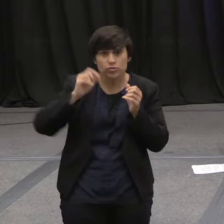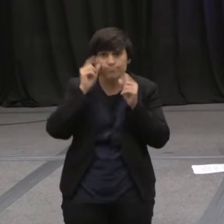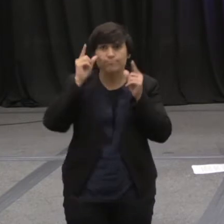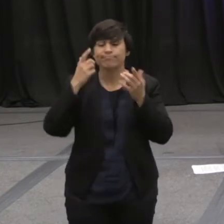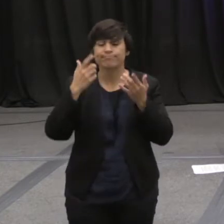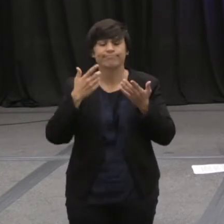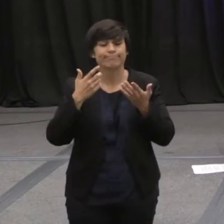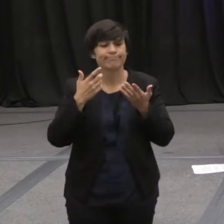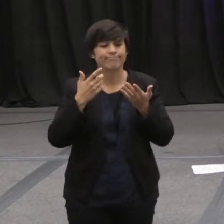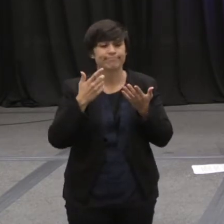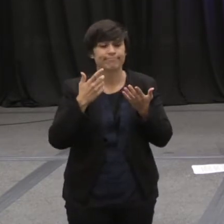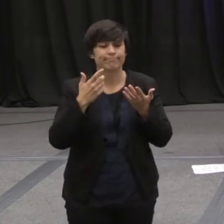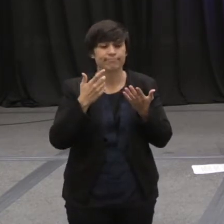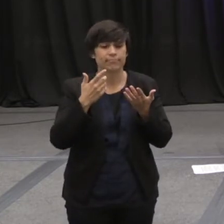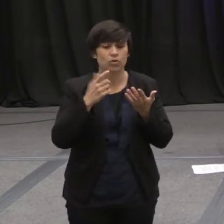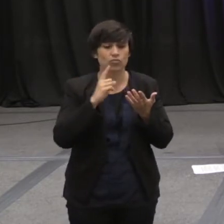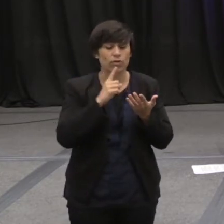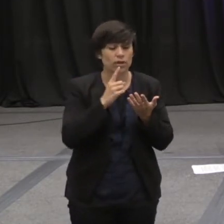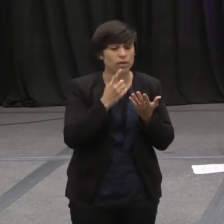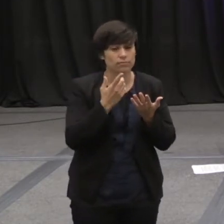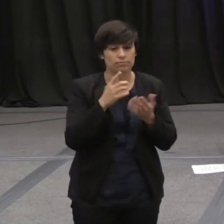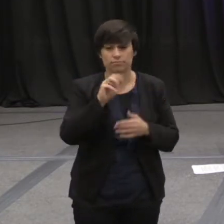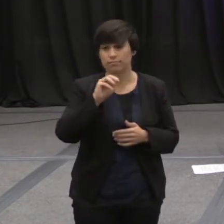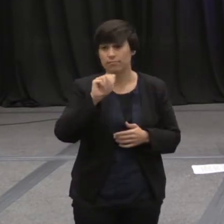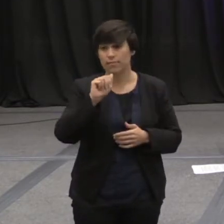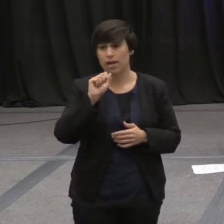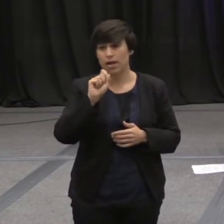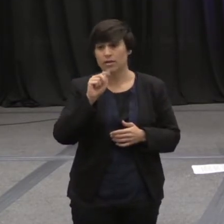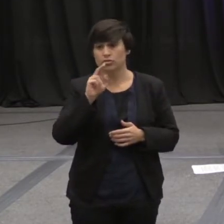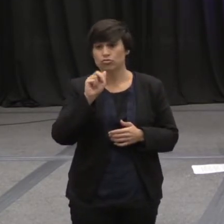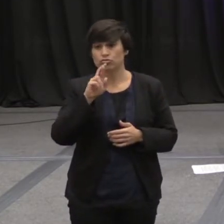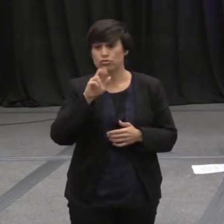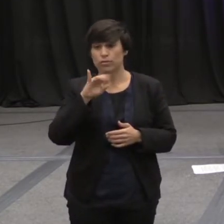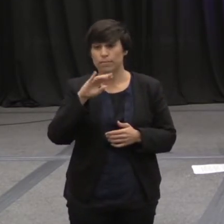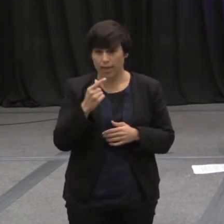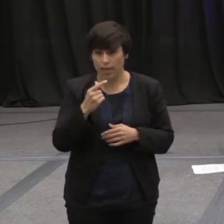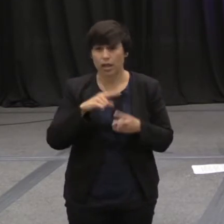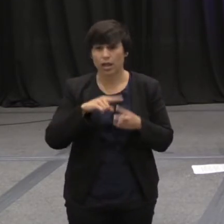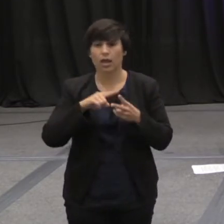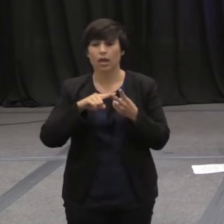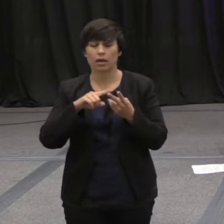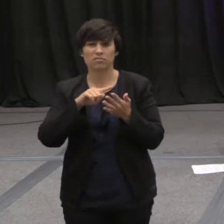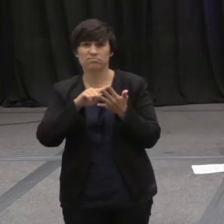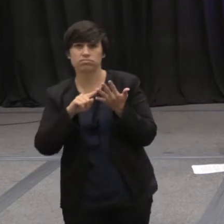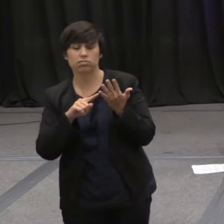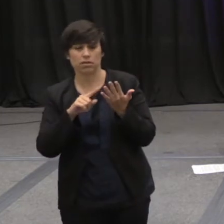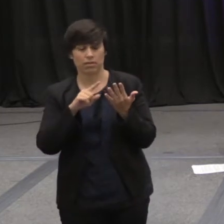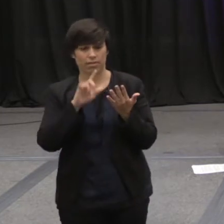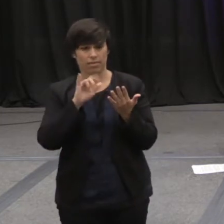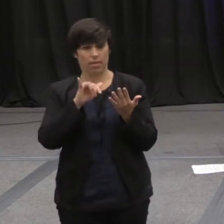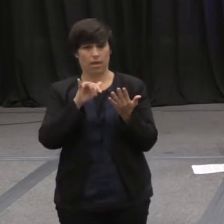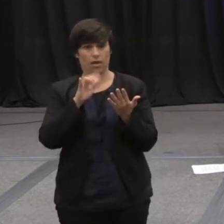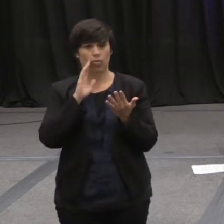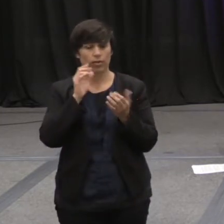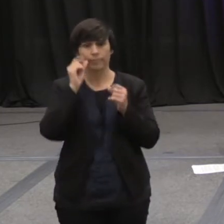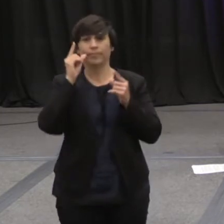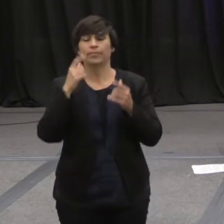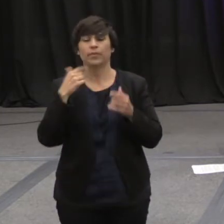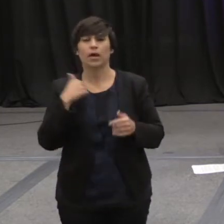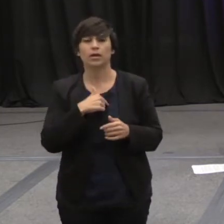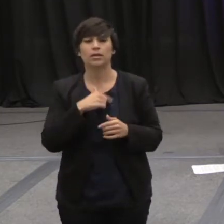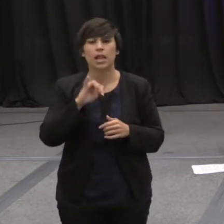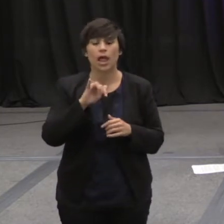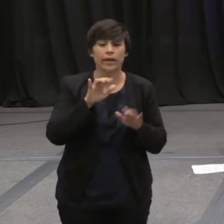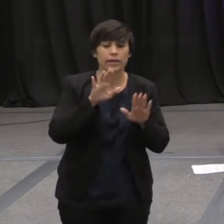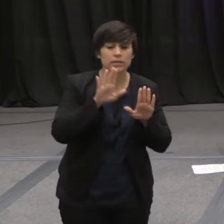can show up there. Because if we just slow down. So the Sabbath ritual of lighting candles on Friday, the